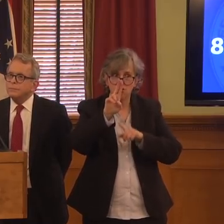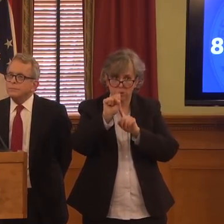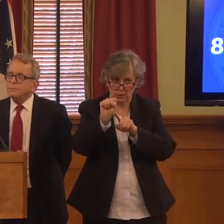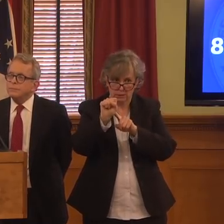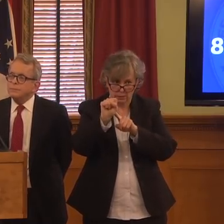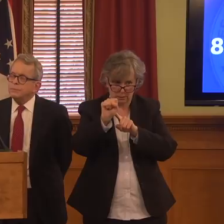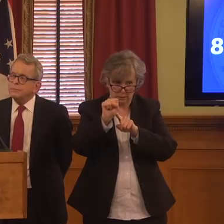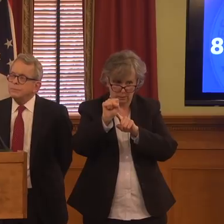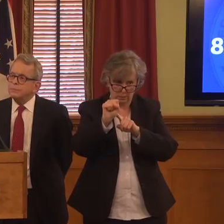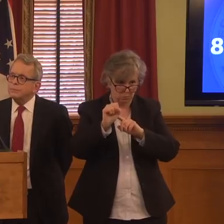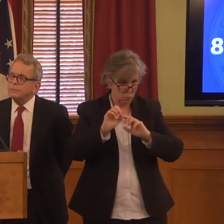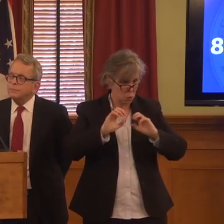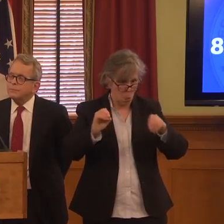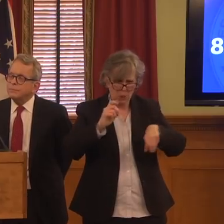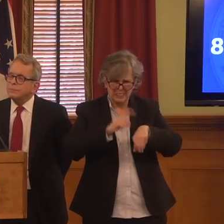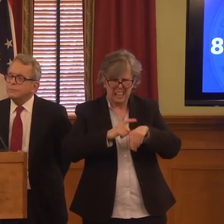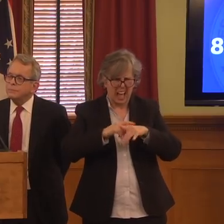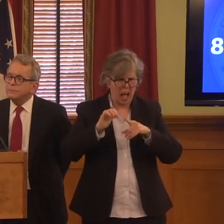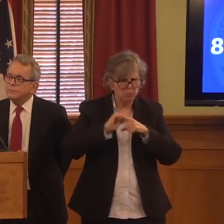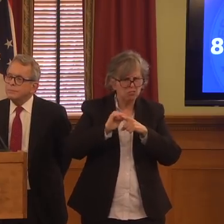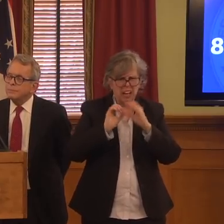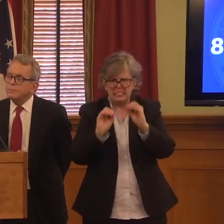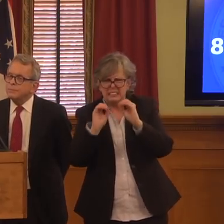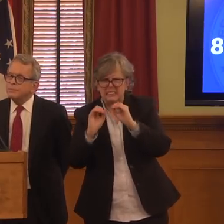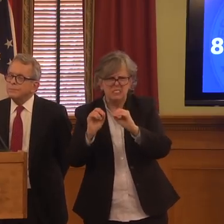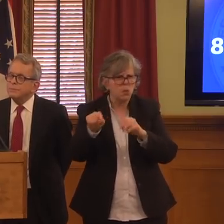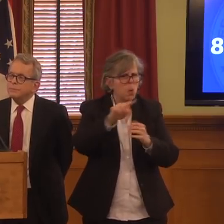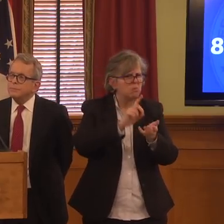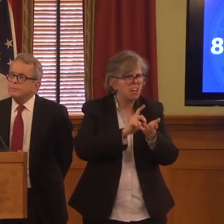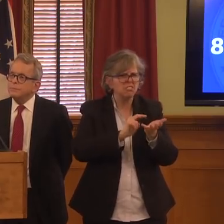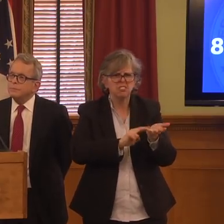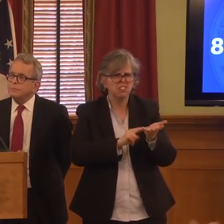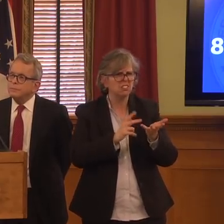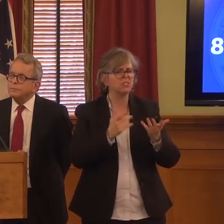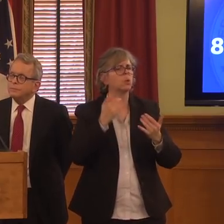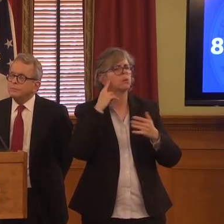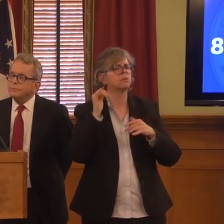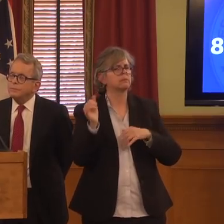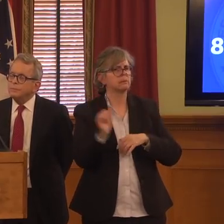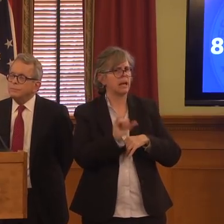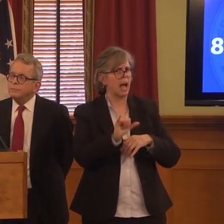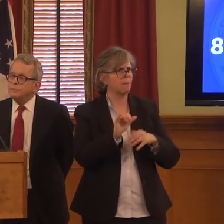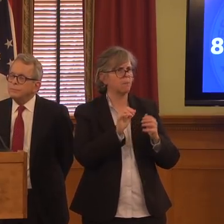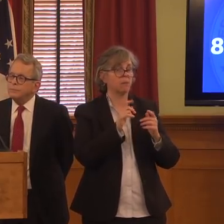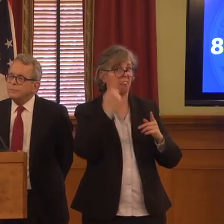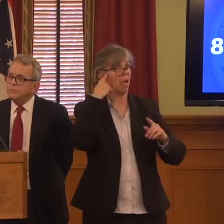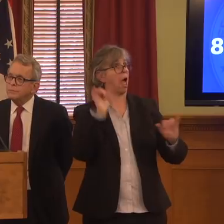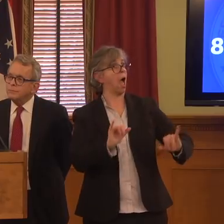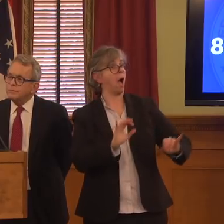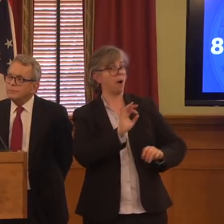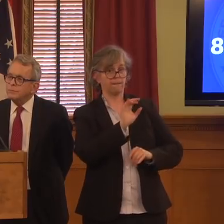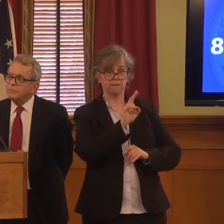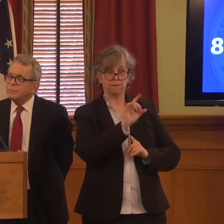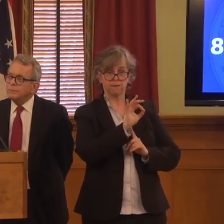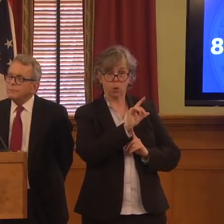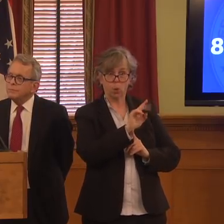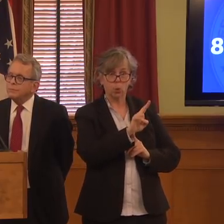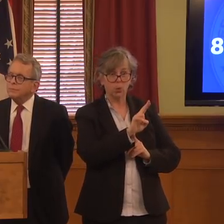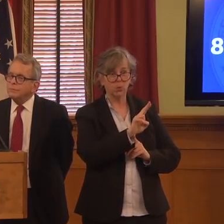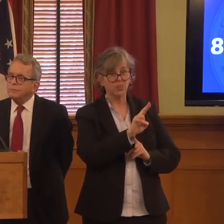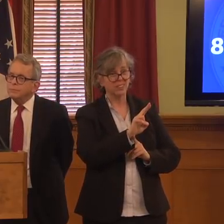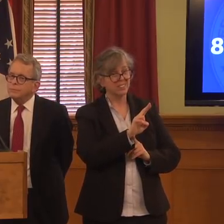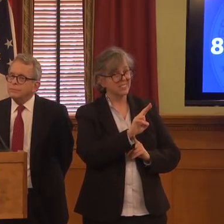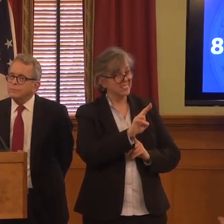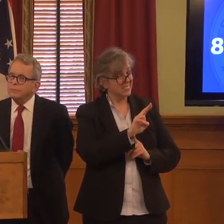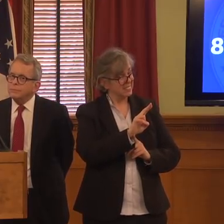this, but think of the flu, think of the common cold, and act as such. You really need to do a good history with